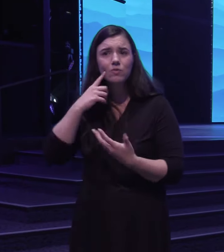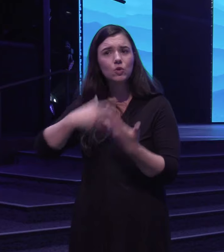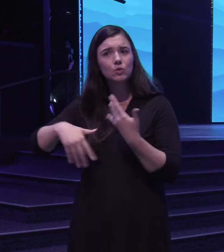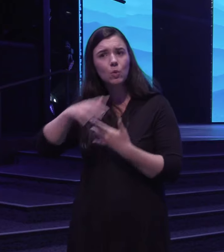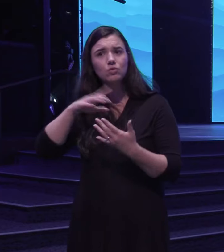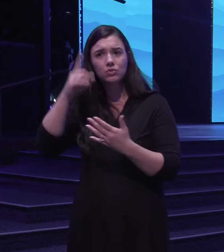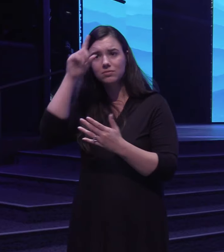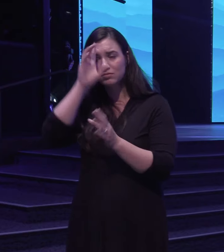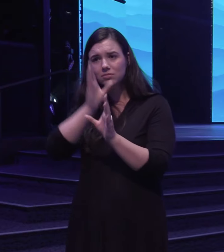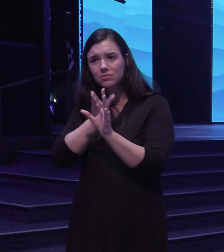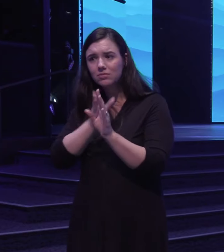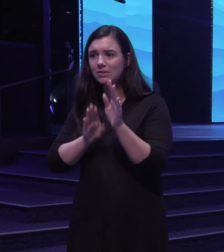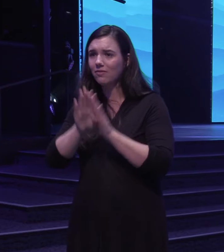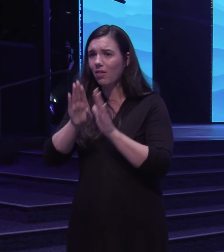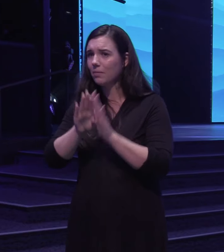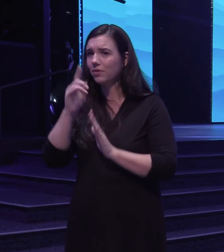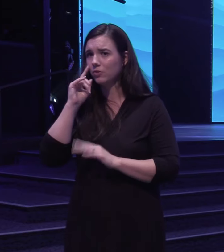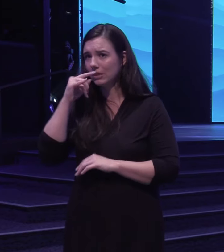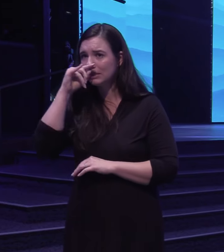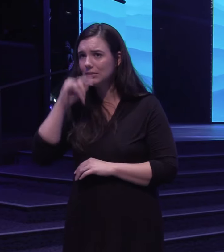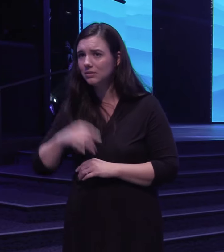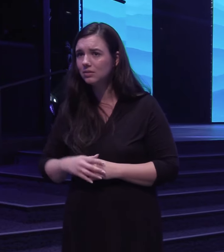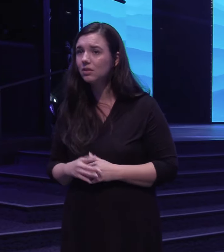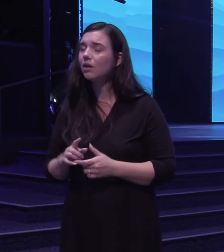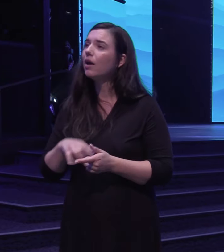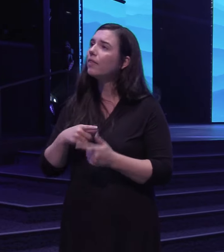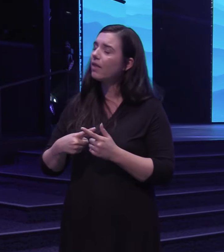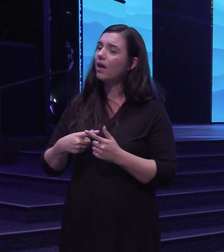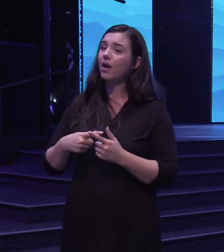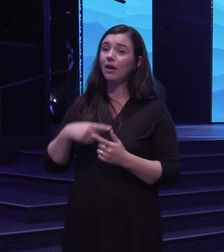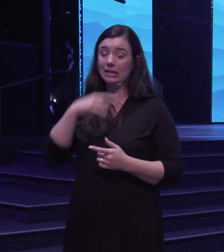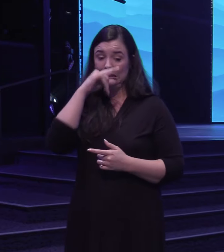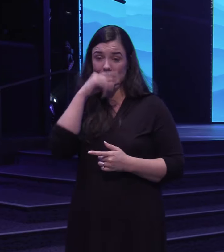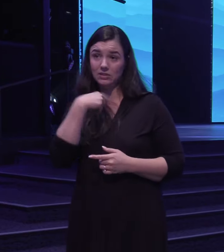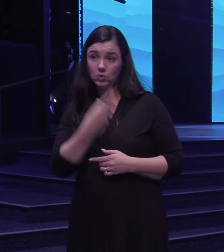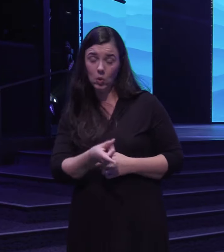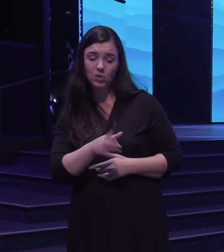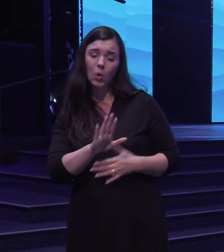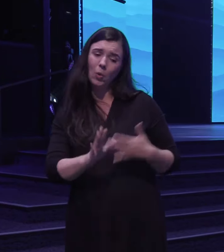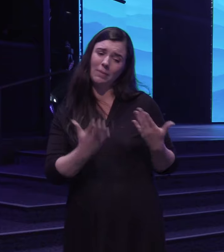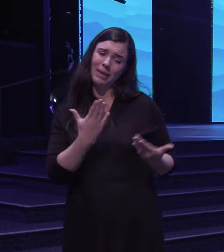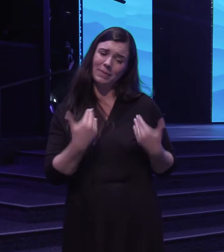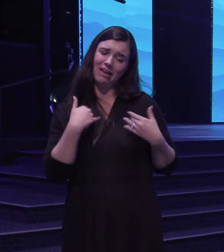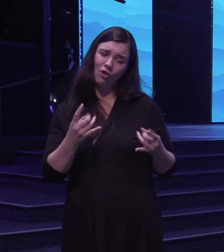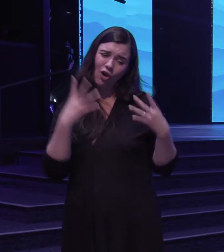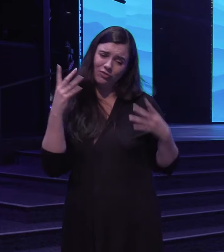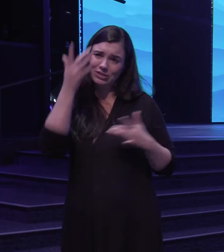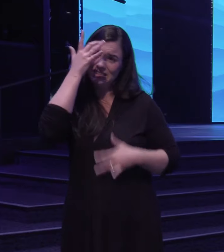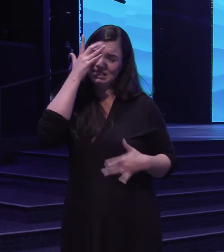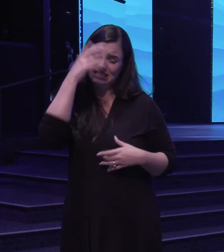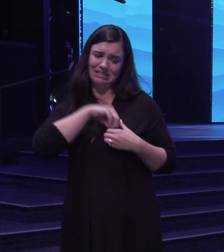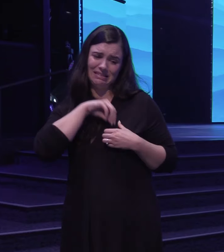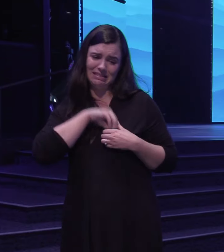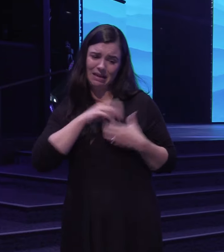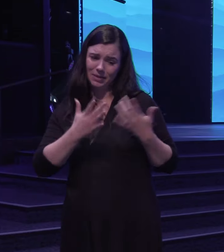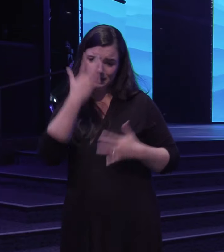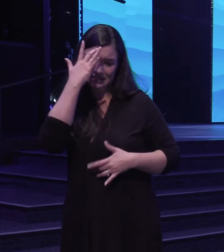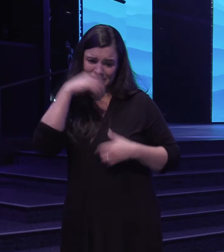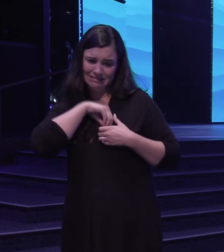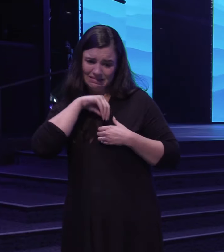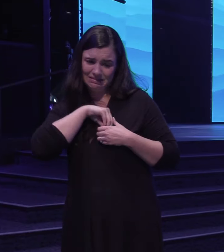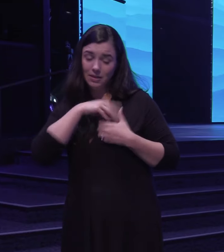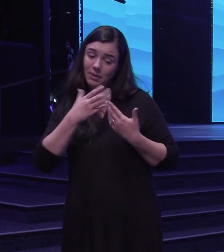sociological development. And then they're told that they may be harboring some horrible disease, and maybe it